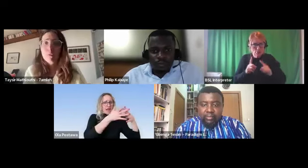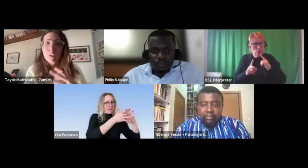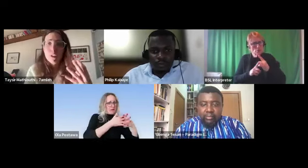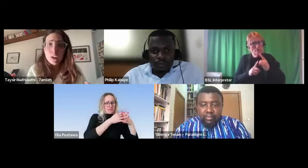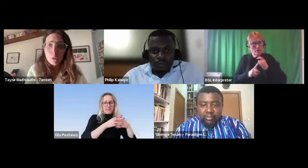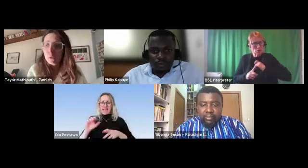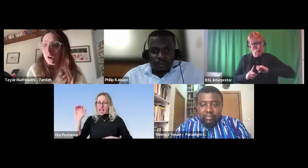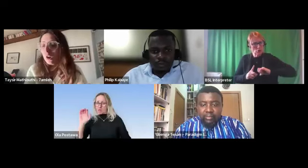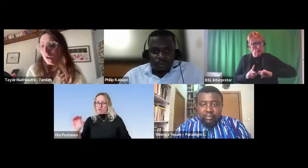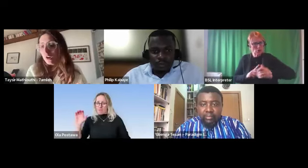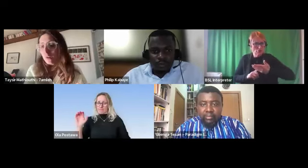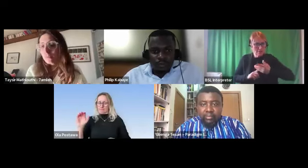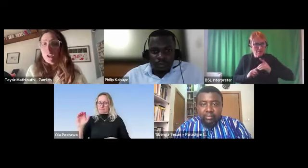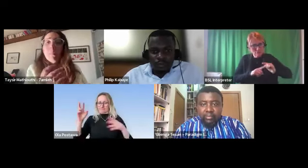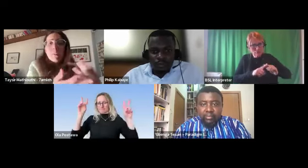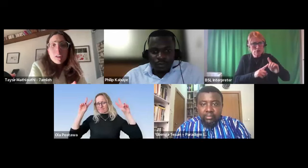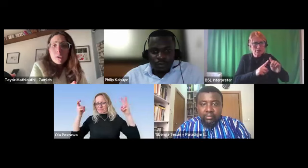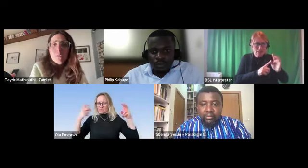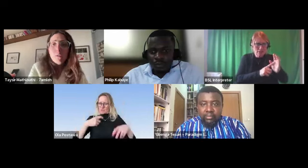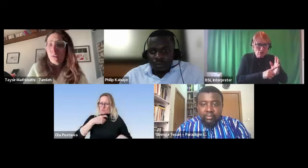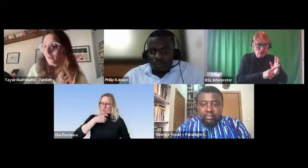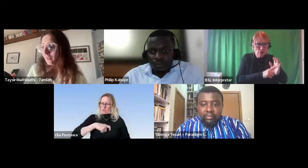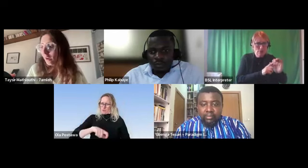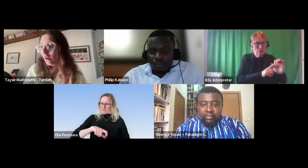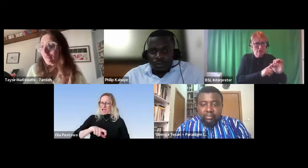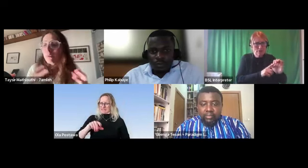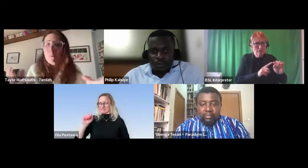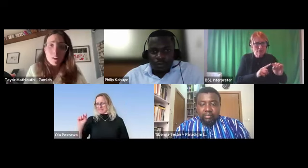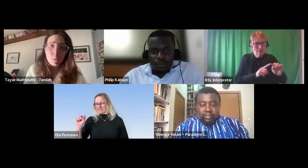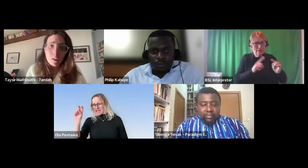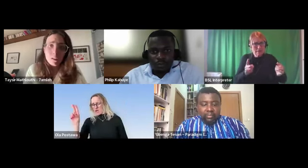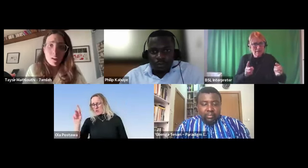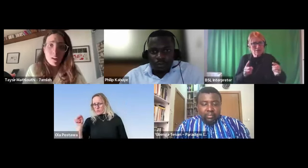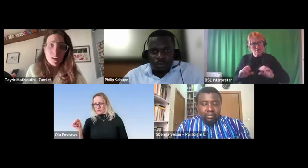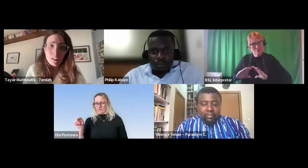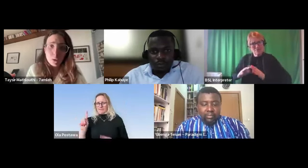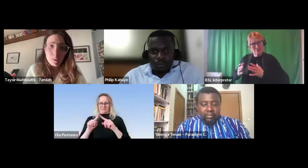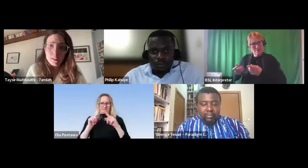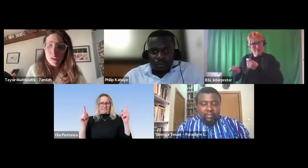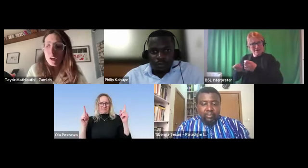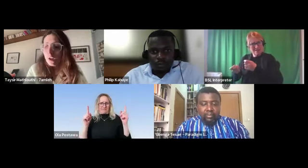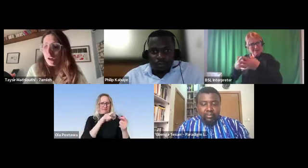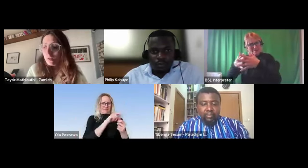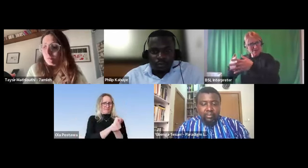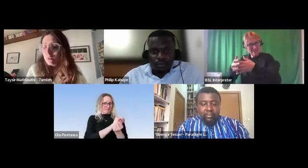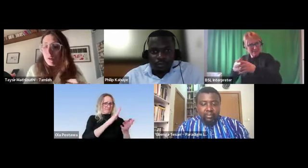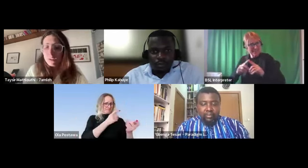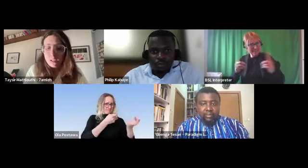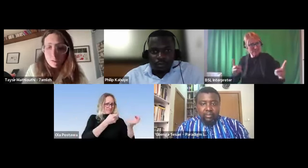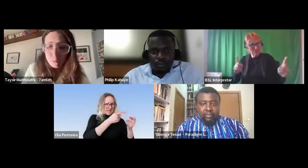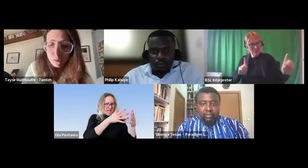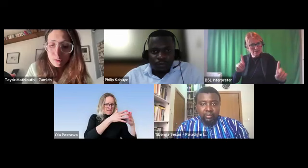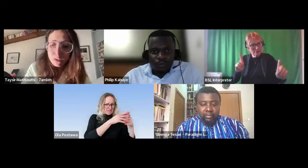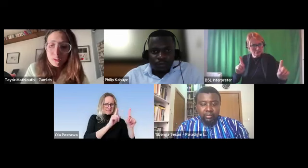rights approach of the EU in opposition to the free market one in the US.